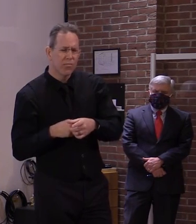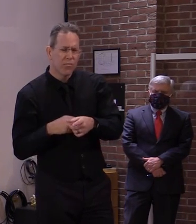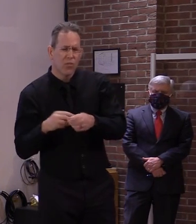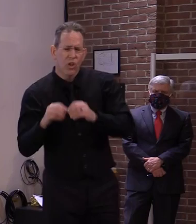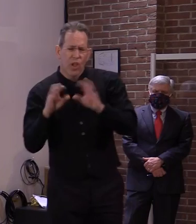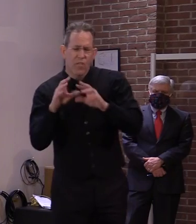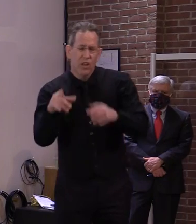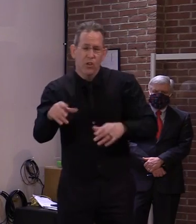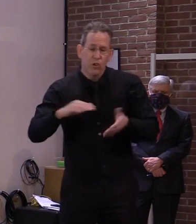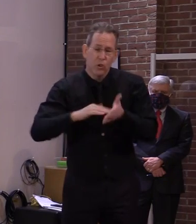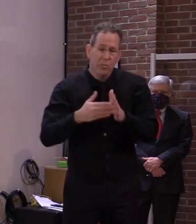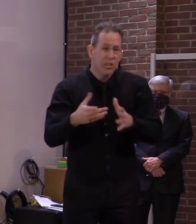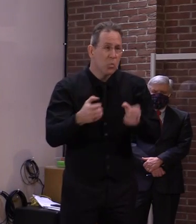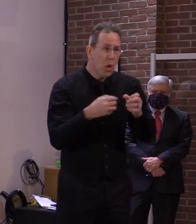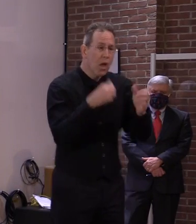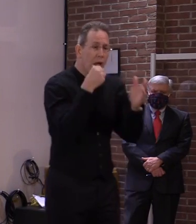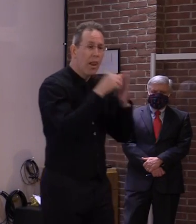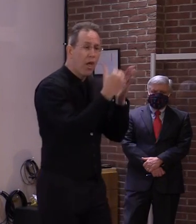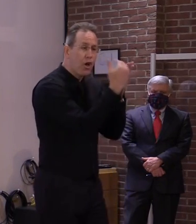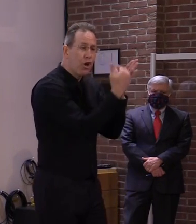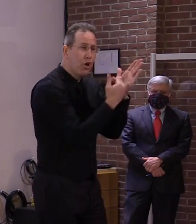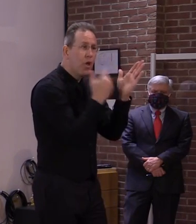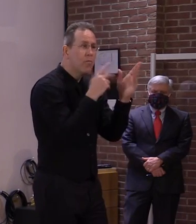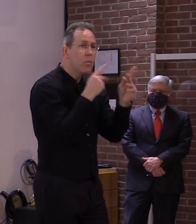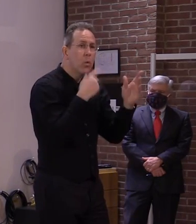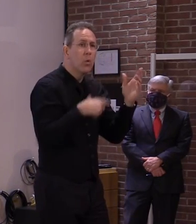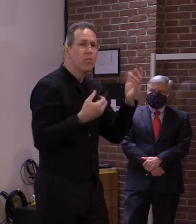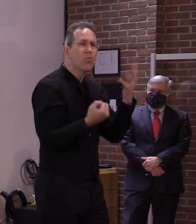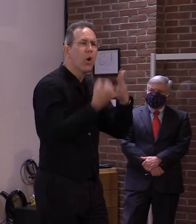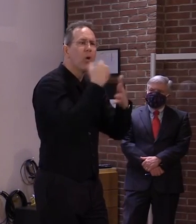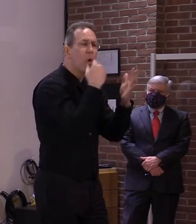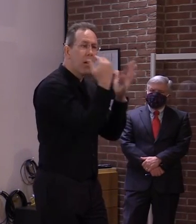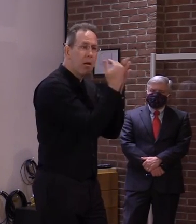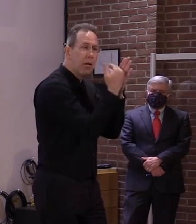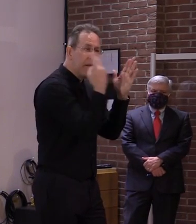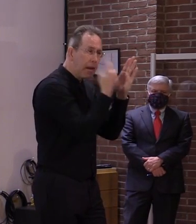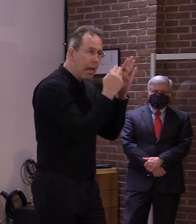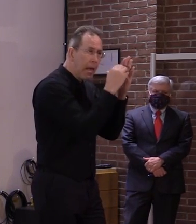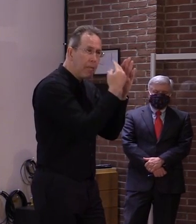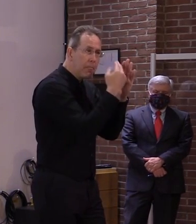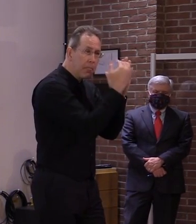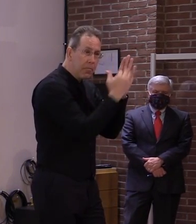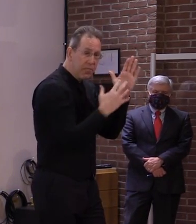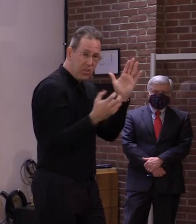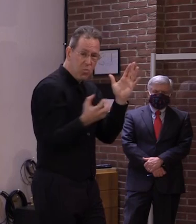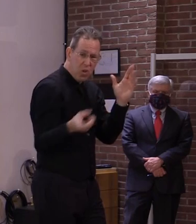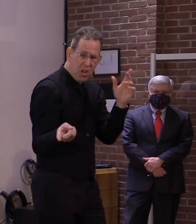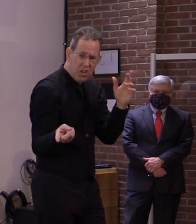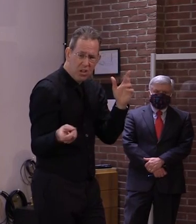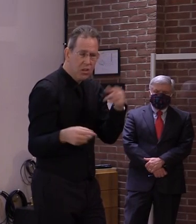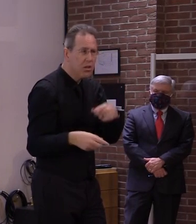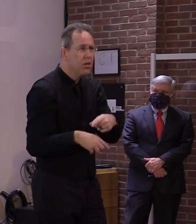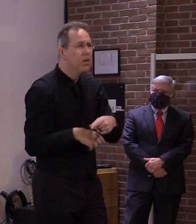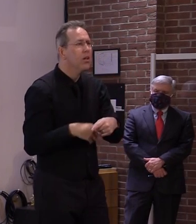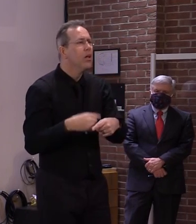Yeah. I mean, you keep saying we keep getting letters asking to move to the front of the line or for an exception.